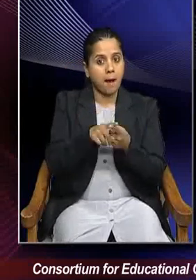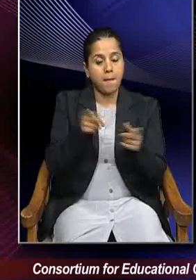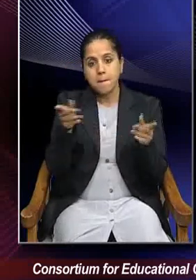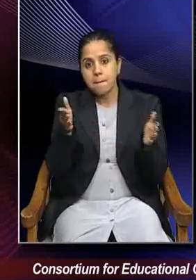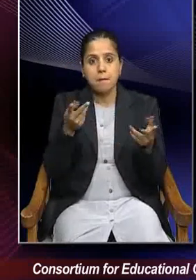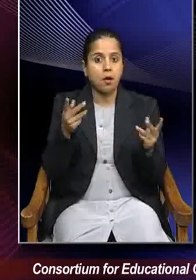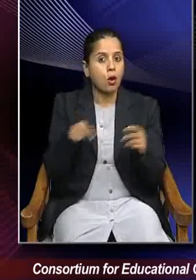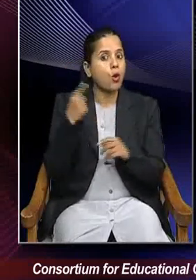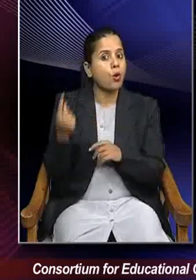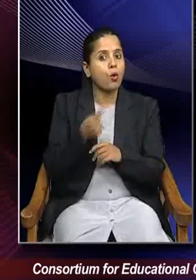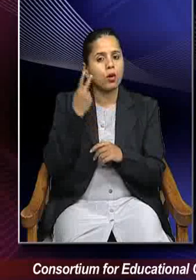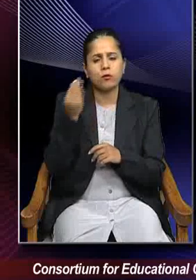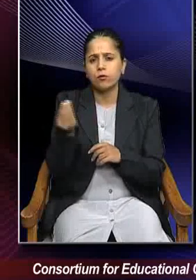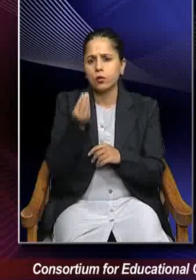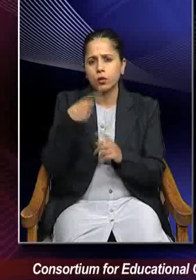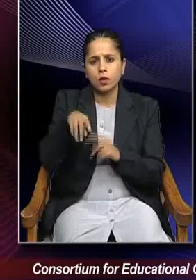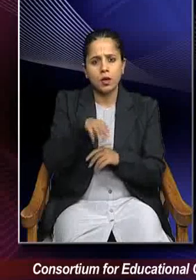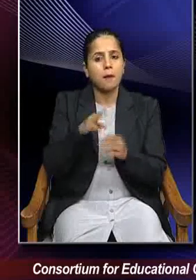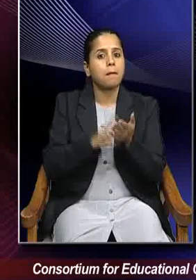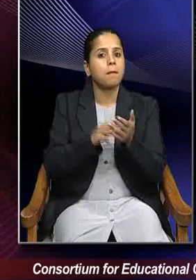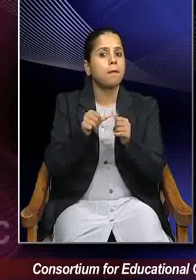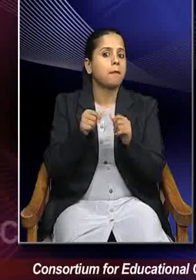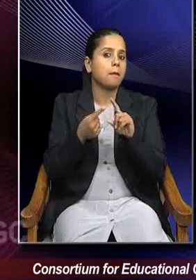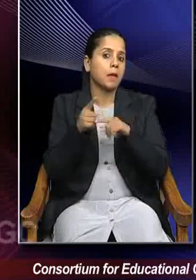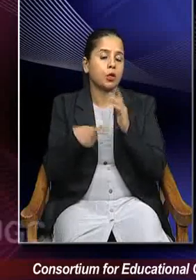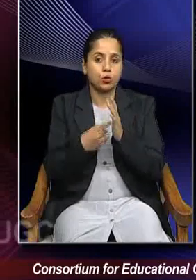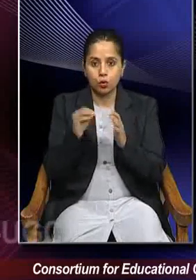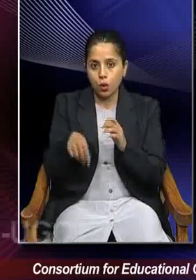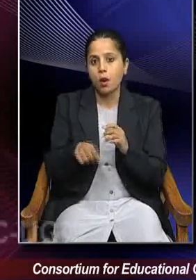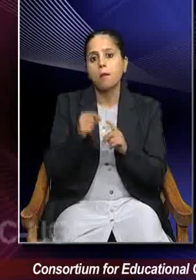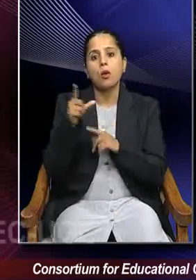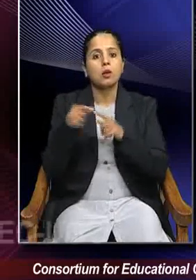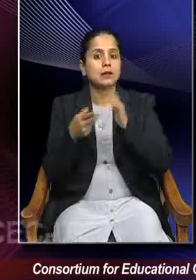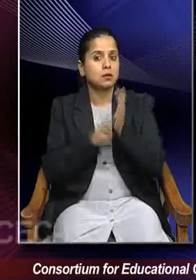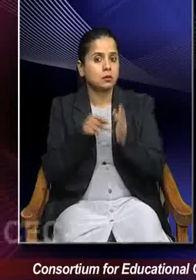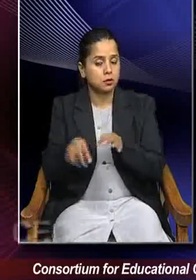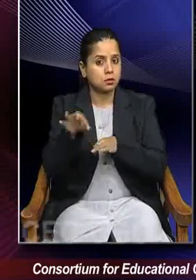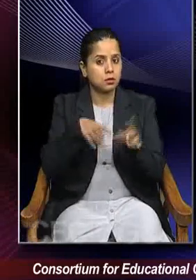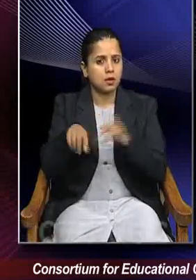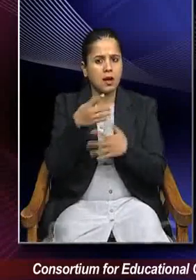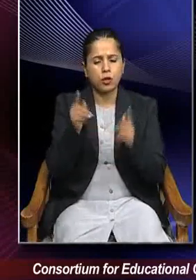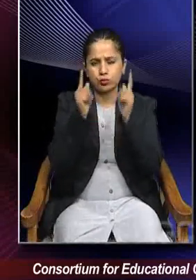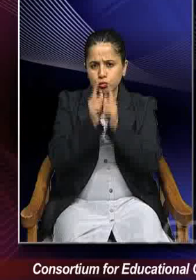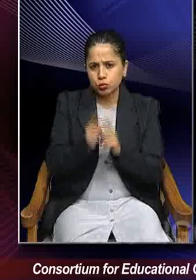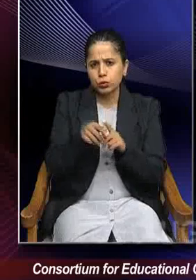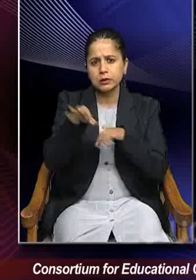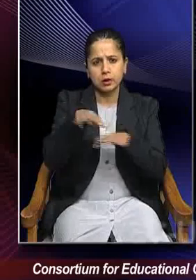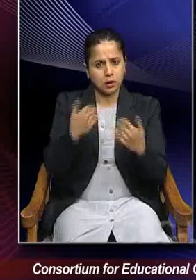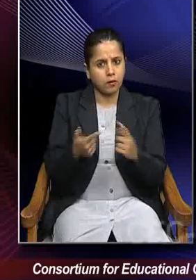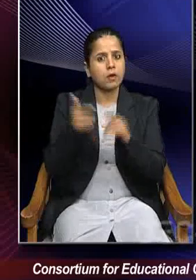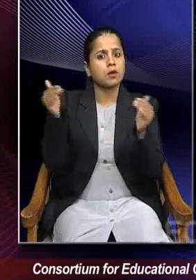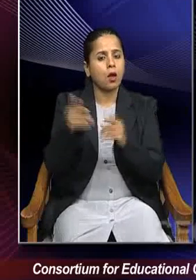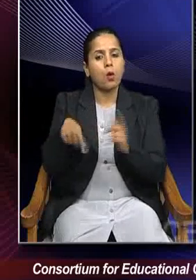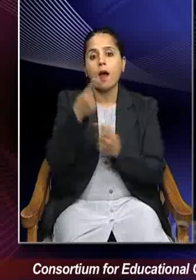there are only few megalopolis or metropolitan cities and hardly any smaller urban cities and towns, then